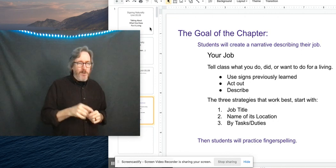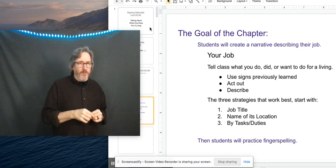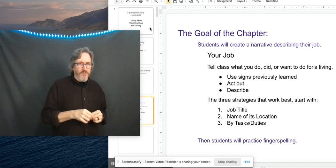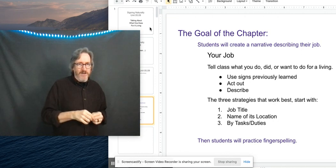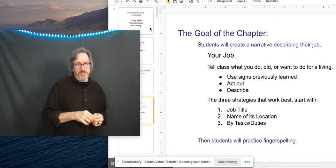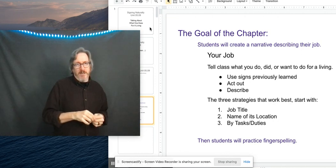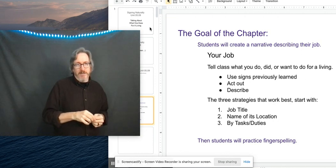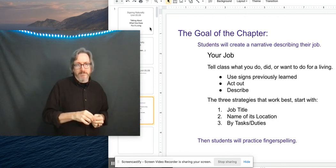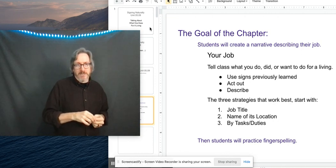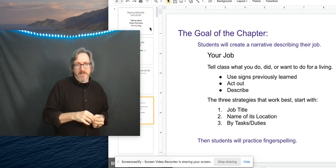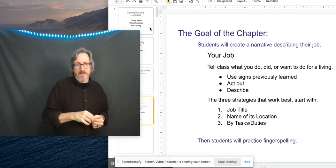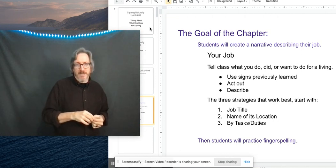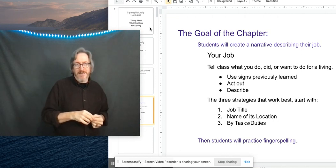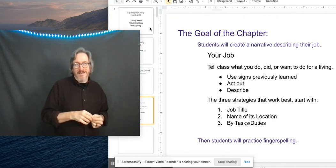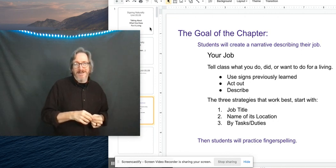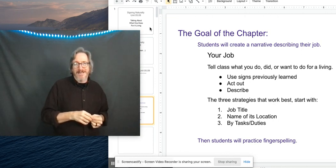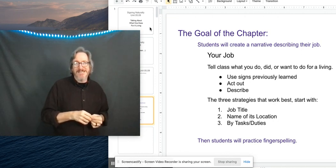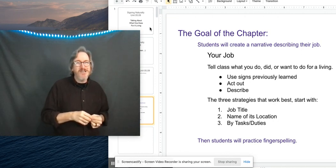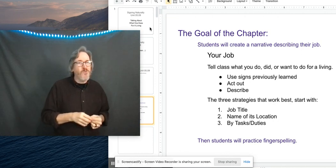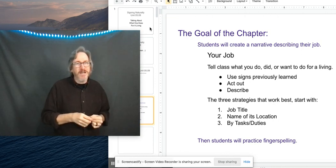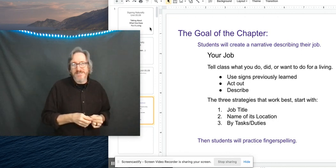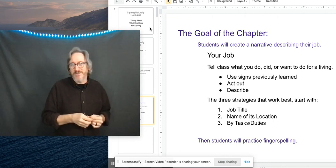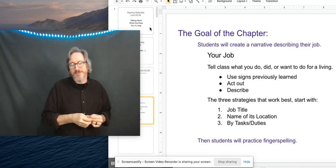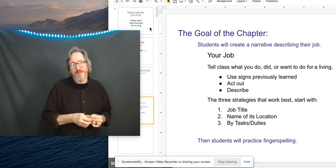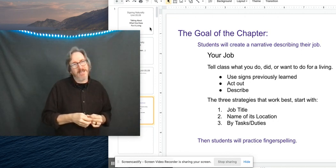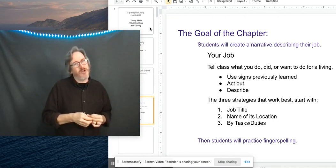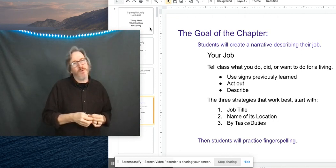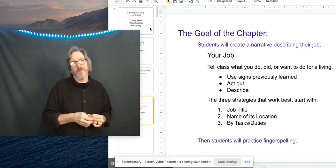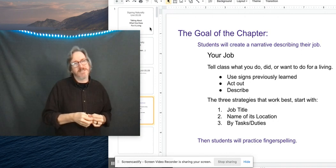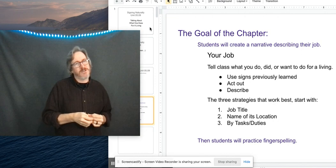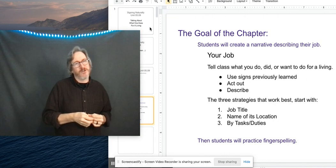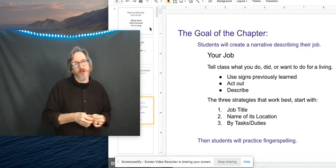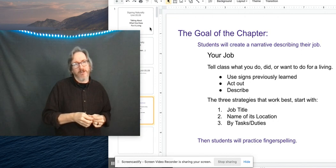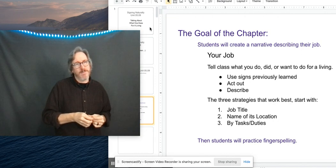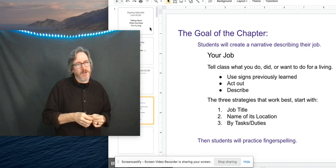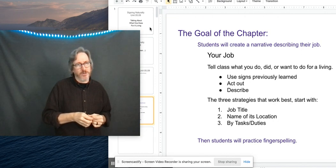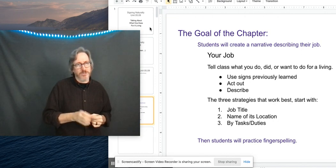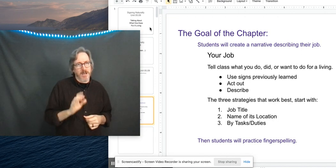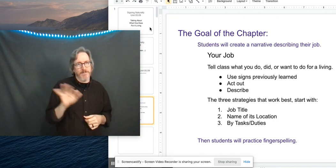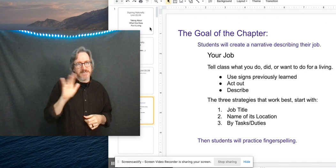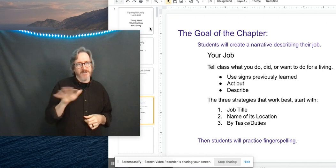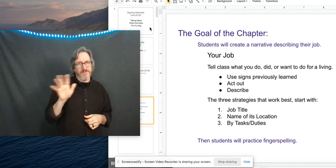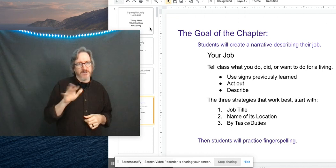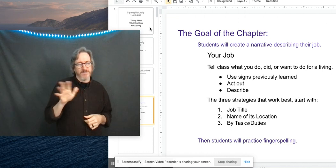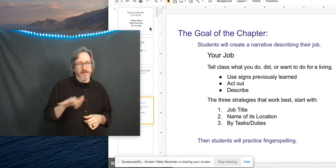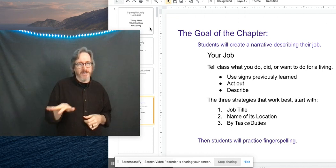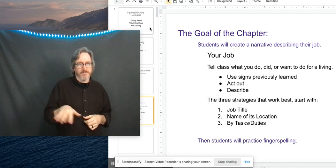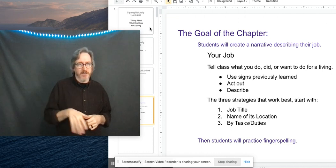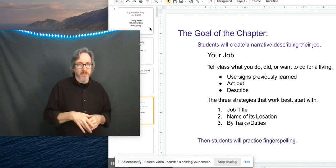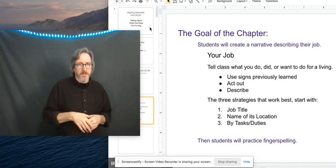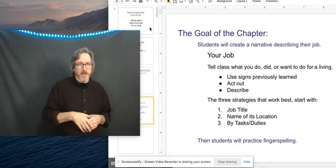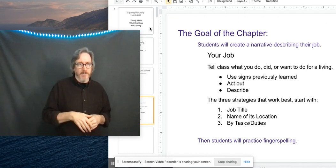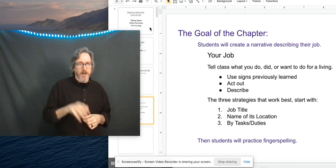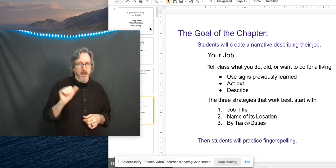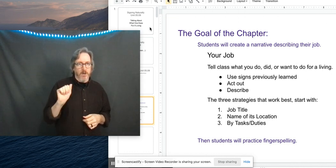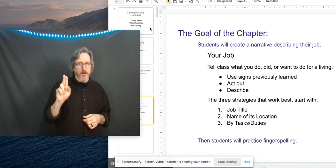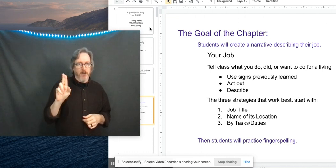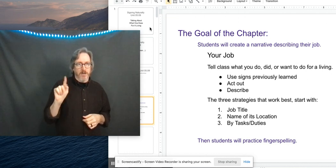Notice they don't put finger spelling because no one likes finger spelling and no one wants to learn all about your job based on finger spelling.